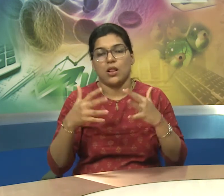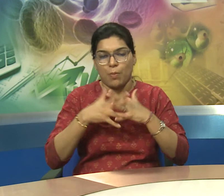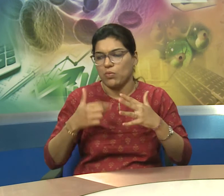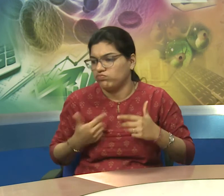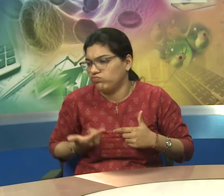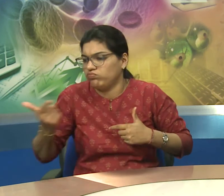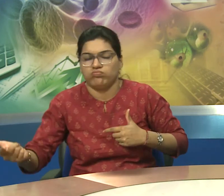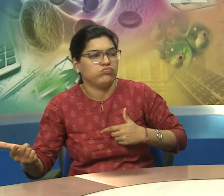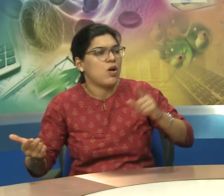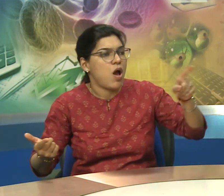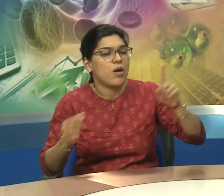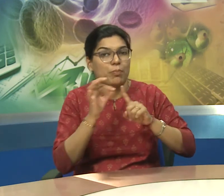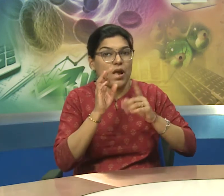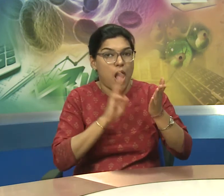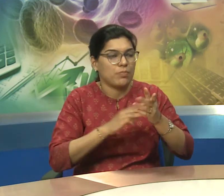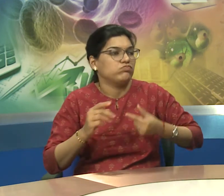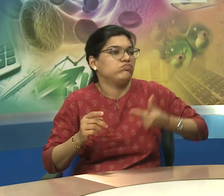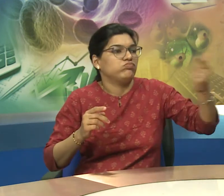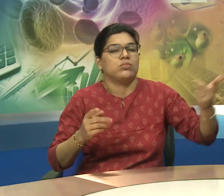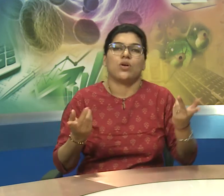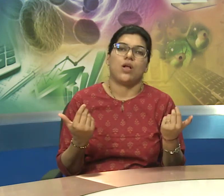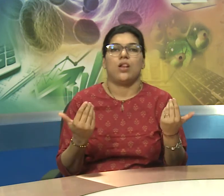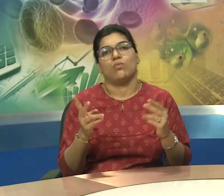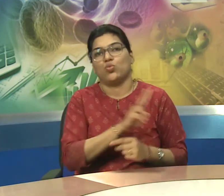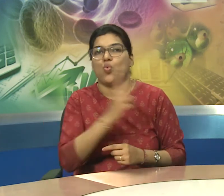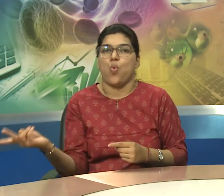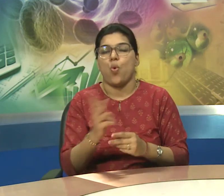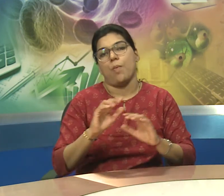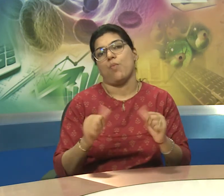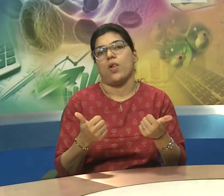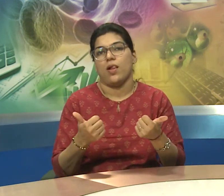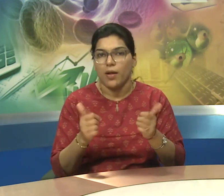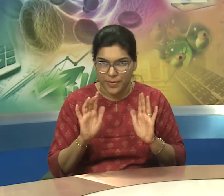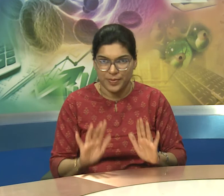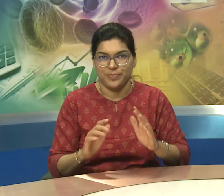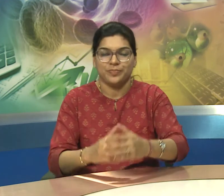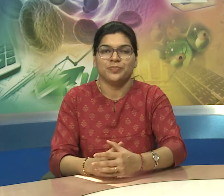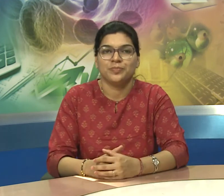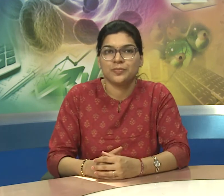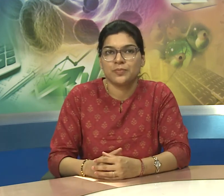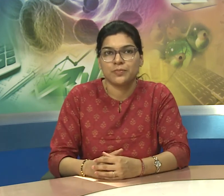wholesaler act as a financier.